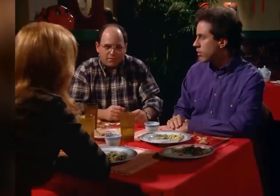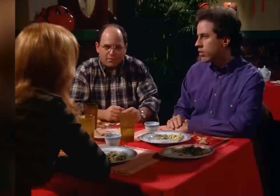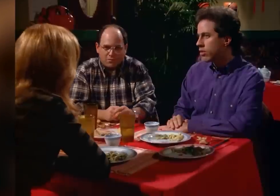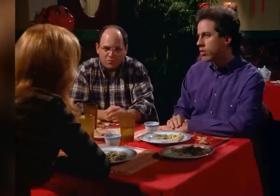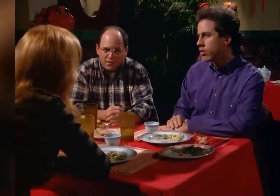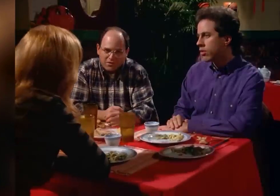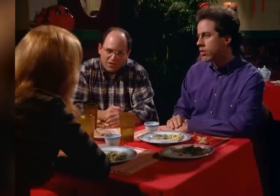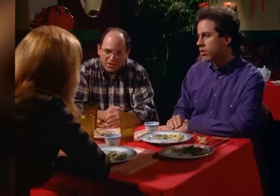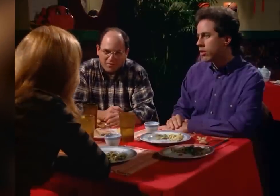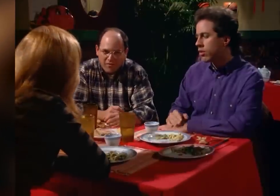What are they saying now?